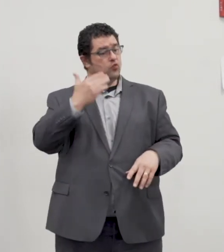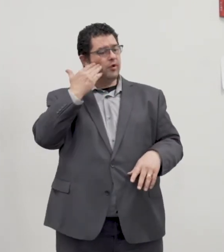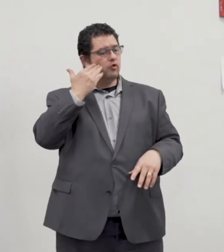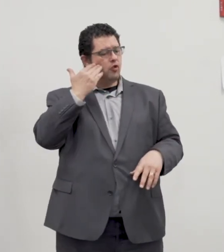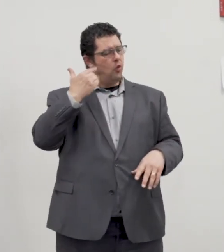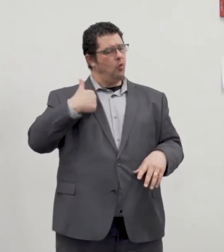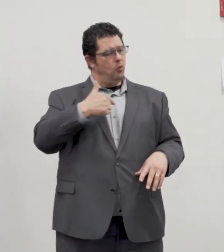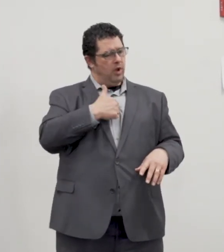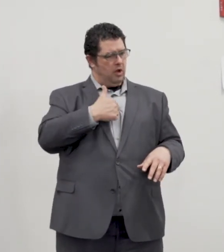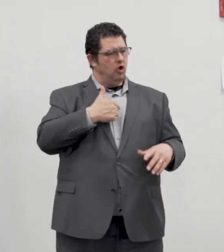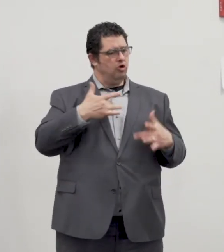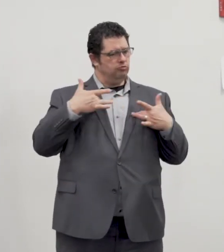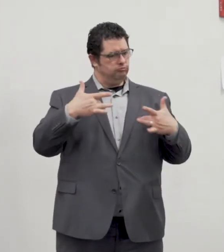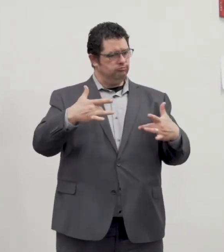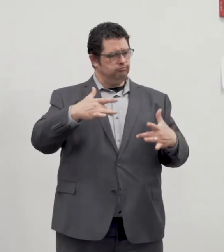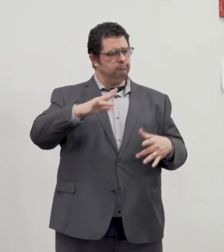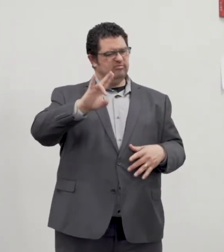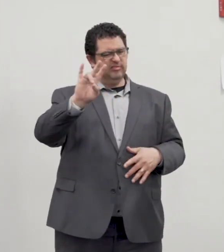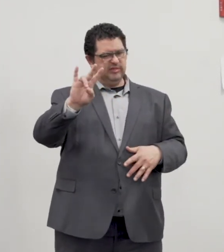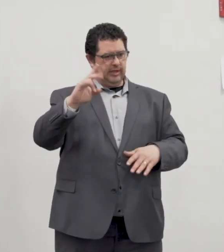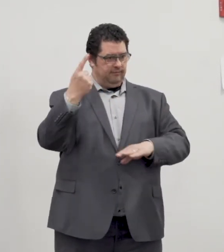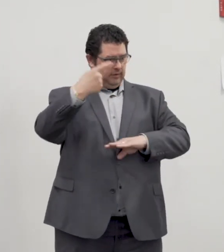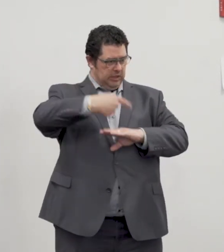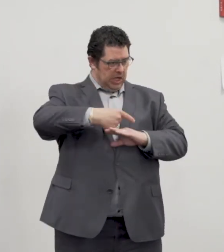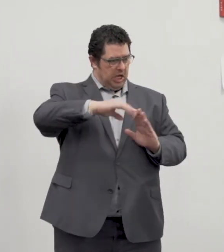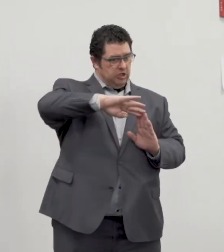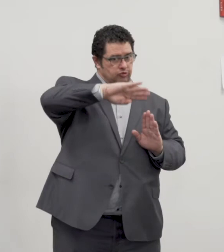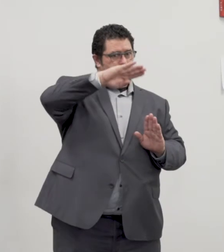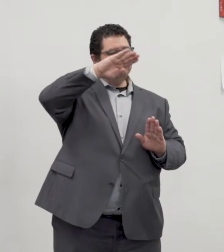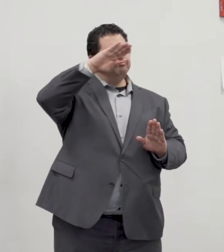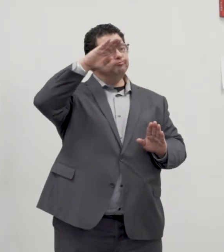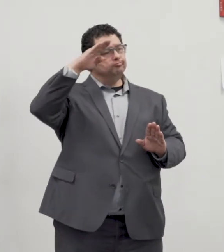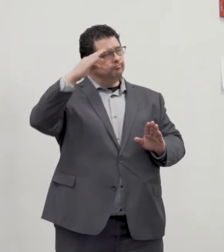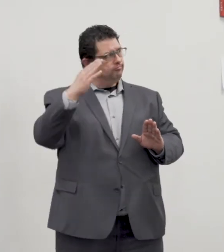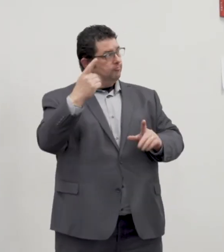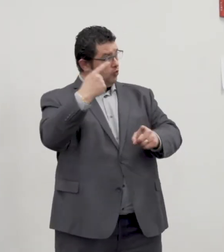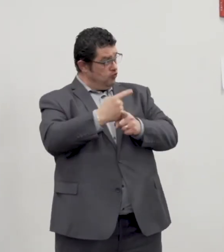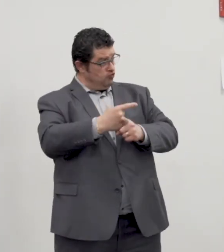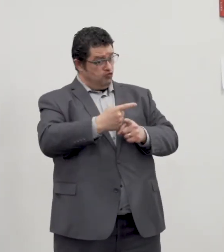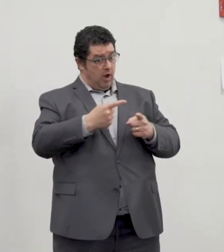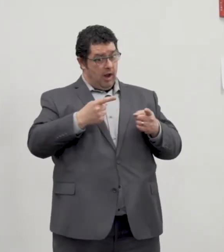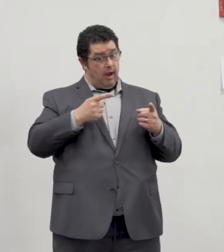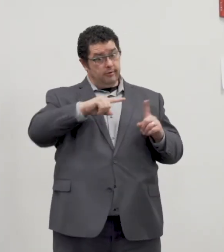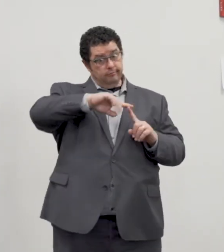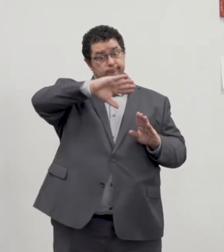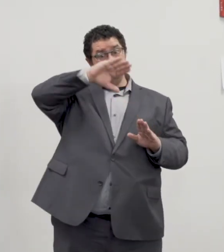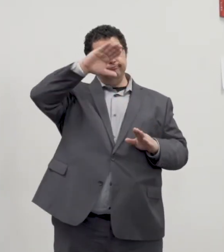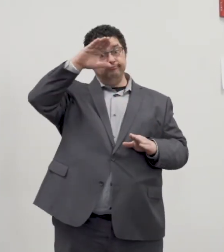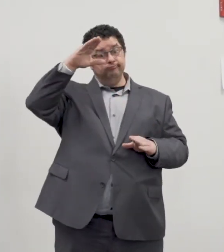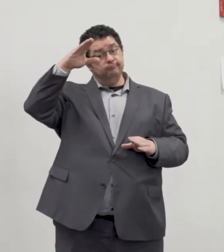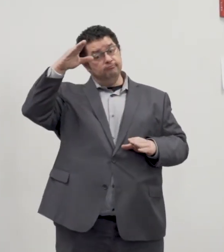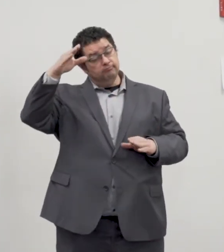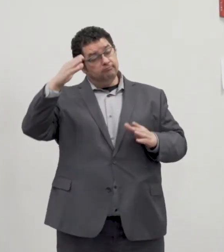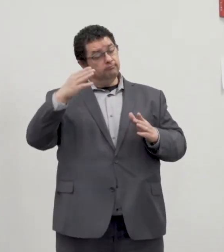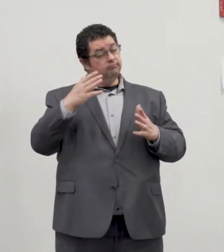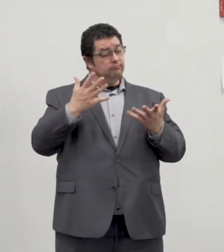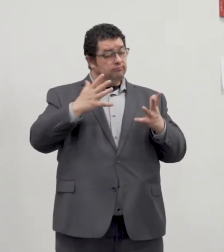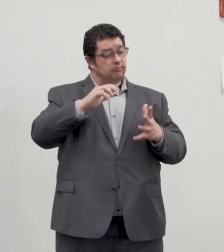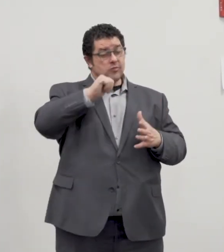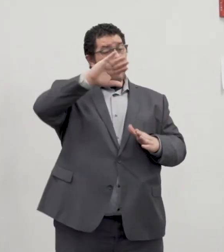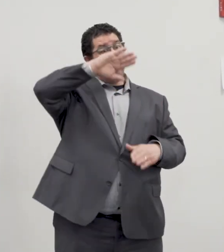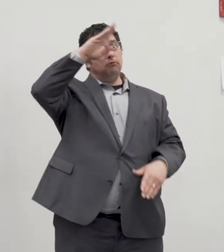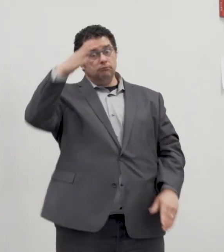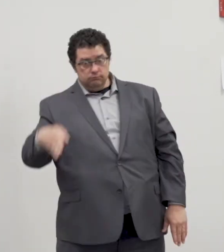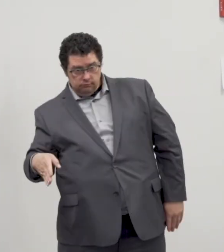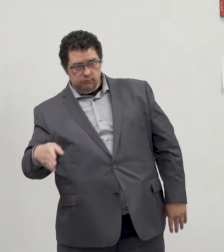7-day average slightly in the right direction. Not enthusiastically in the right direction, but we're trending slightly in the right direction. We're going to